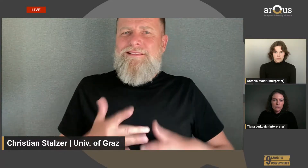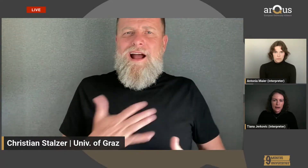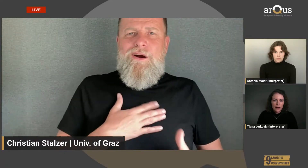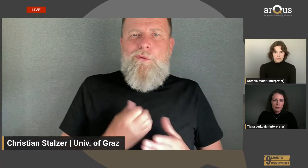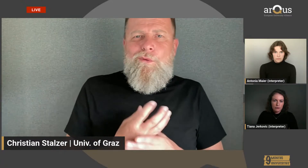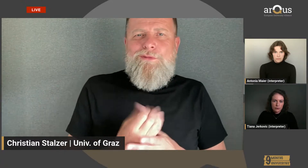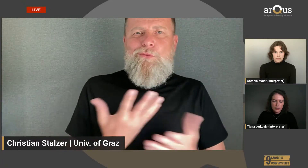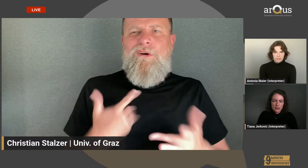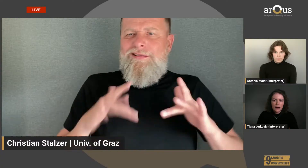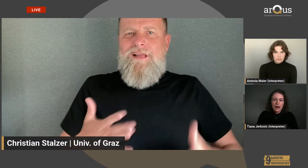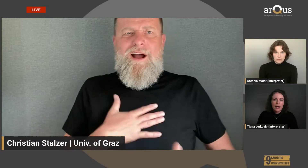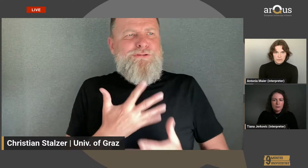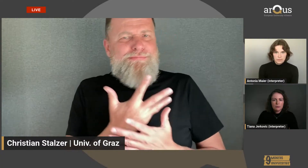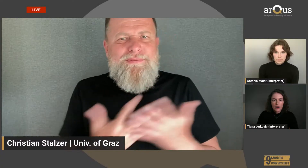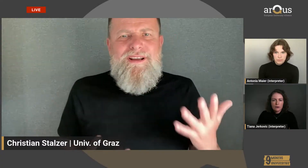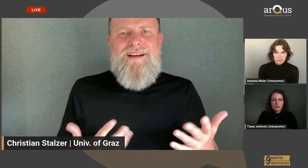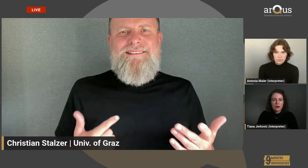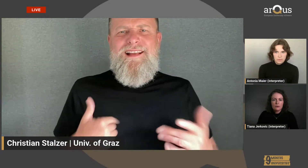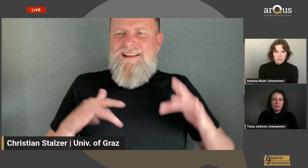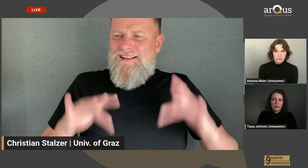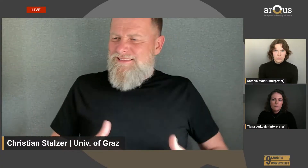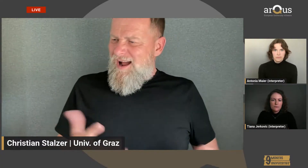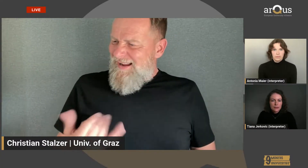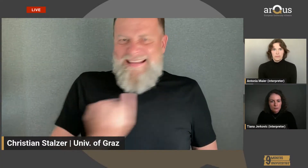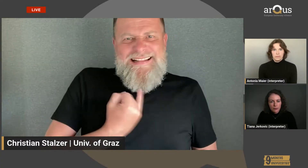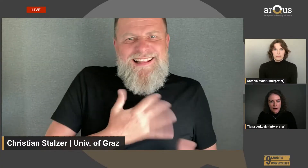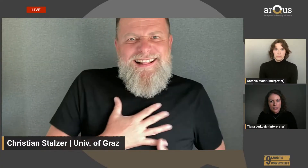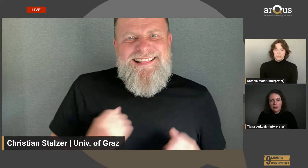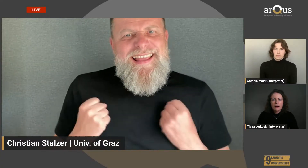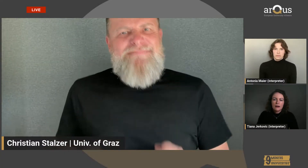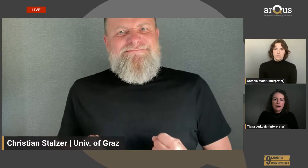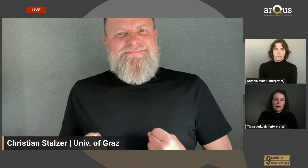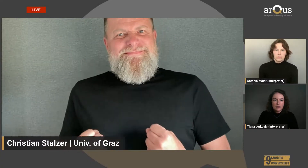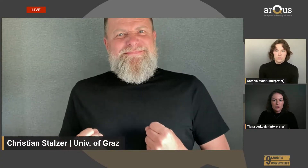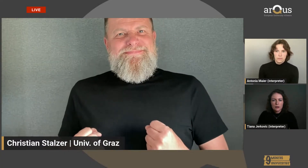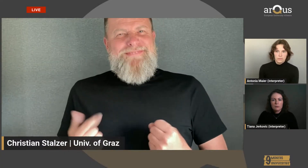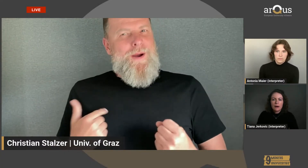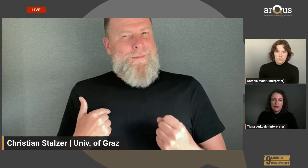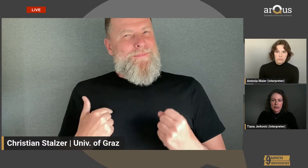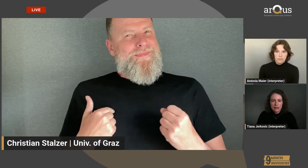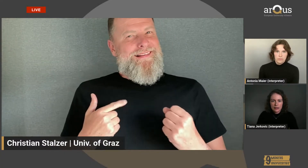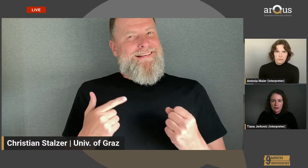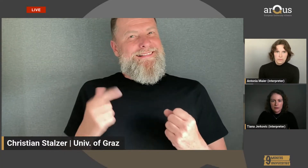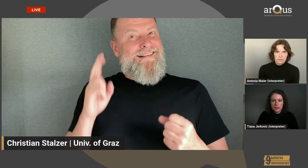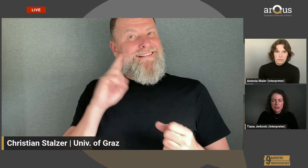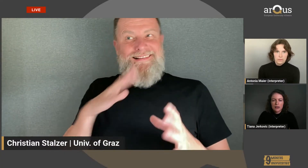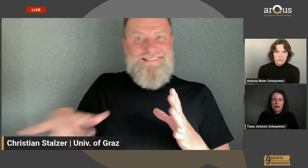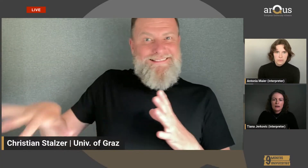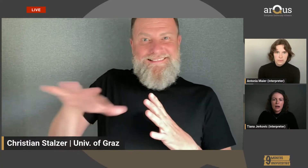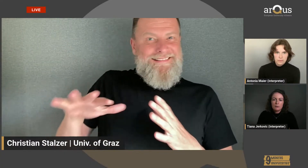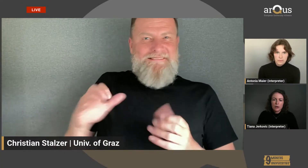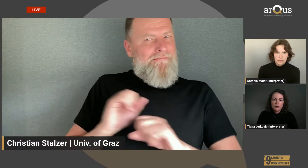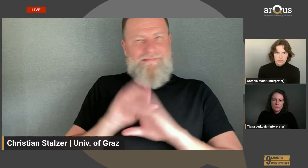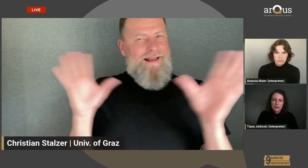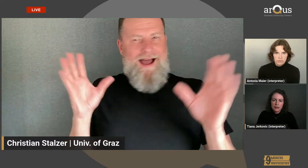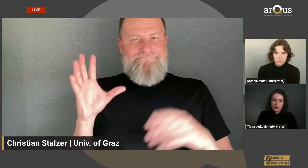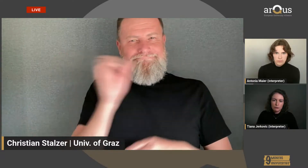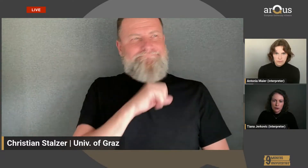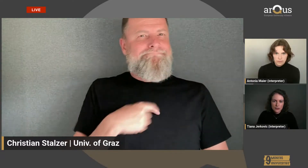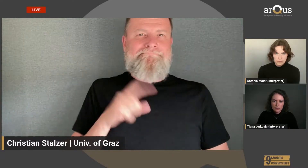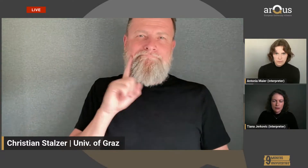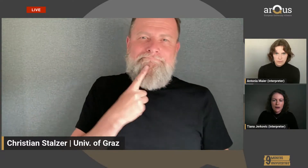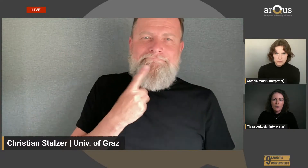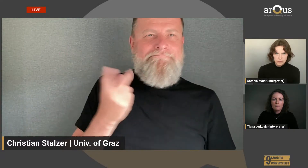not who I am, of course. I am proud of my culture, my sign language, and I'm proud to be a